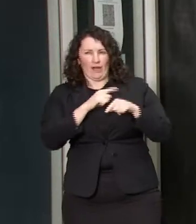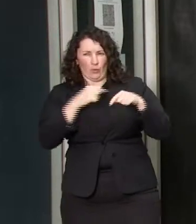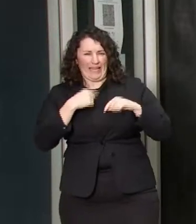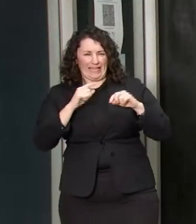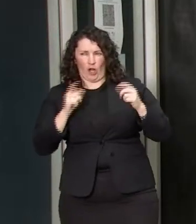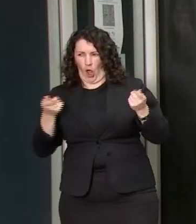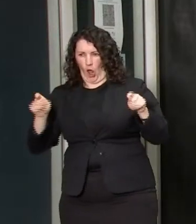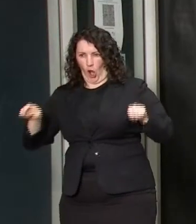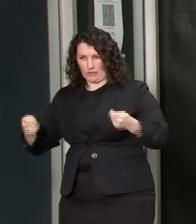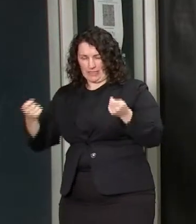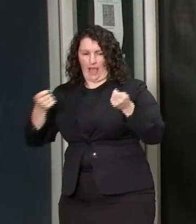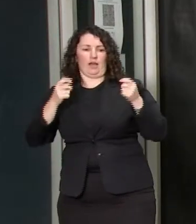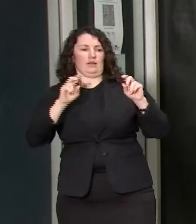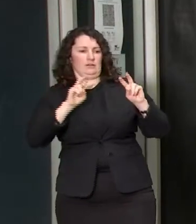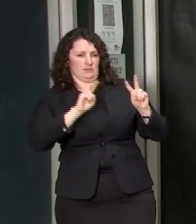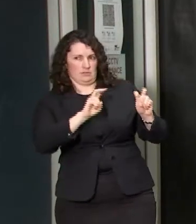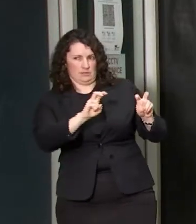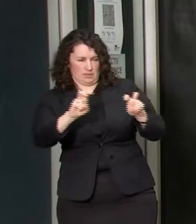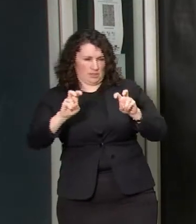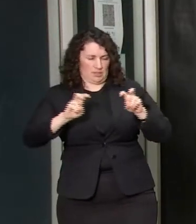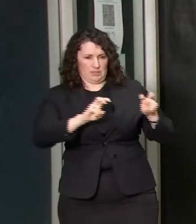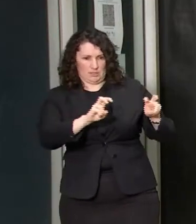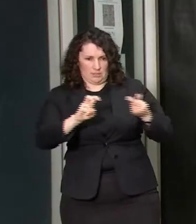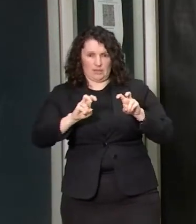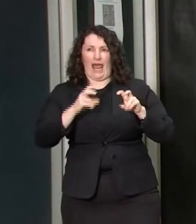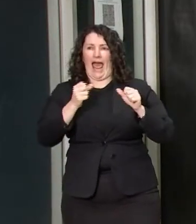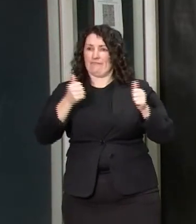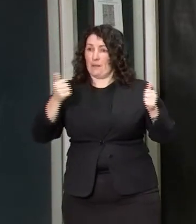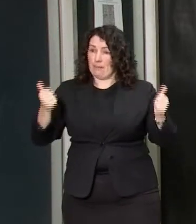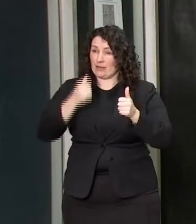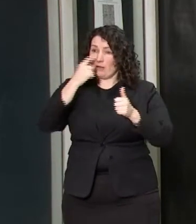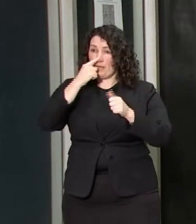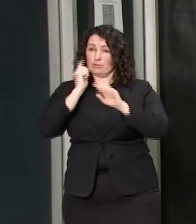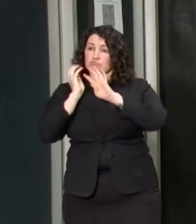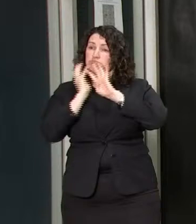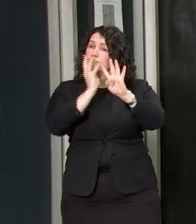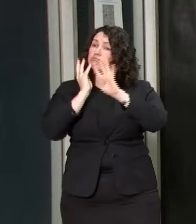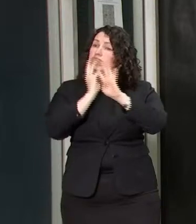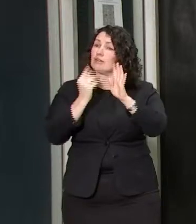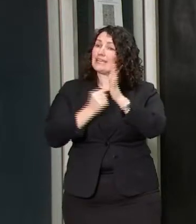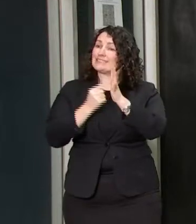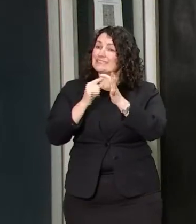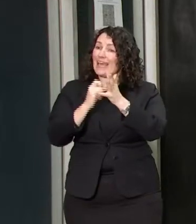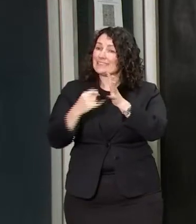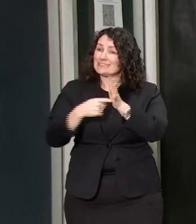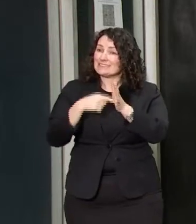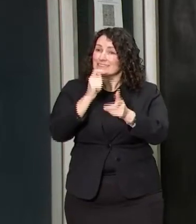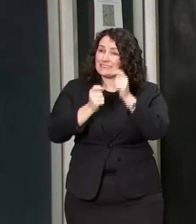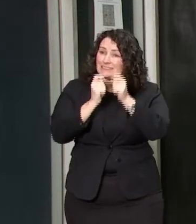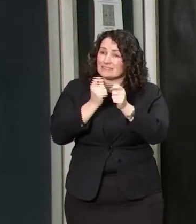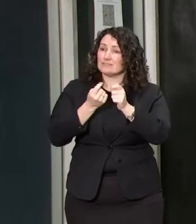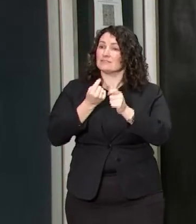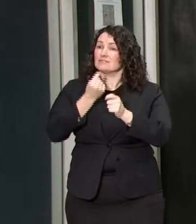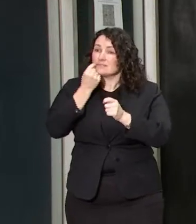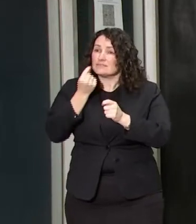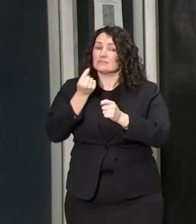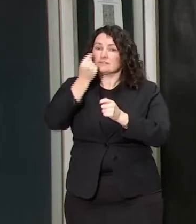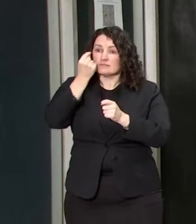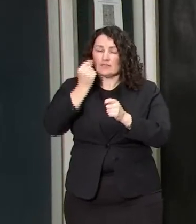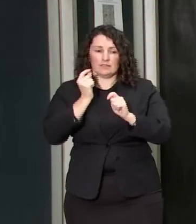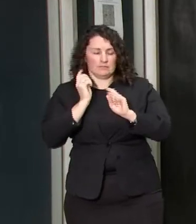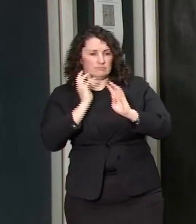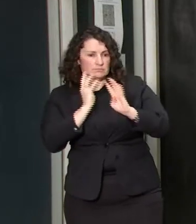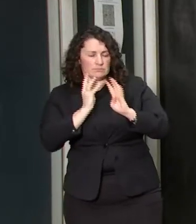potential transmission. We've had high testing numbers, including in the 50,000 range over that period of time when we were looking for any other mystery